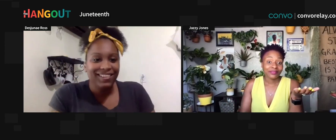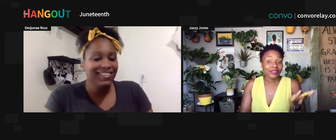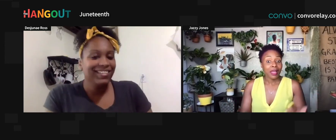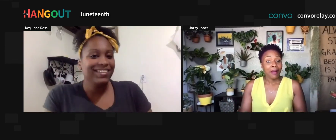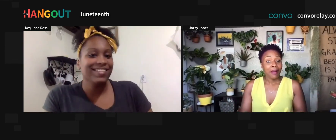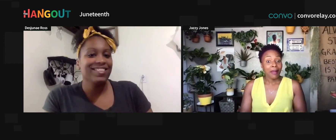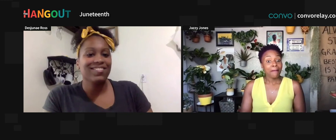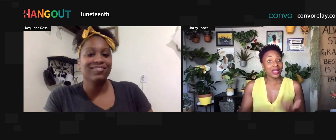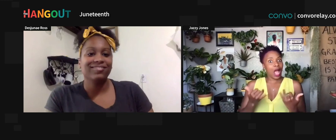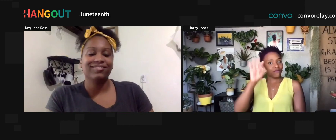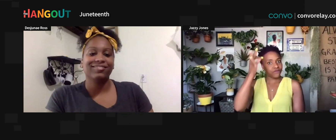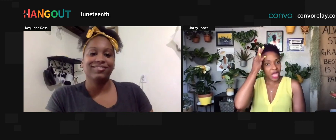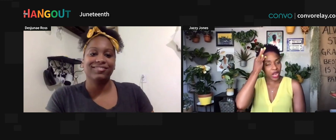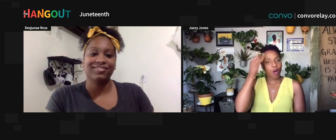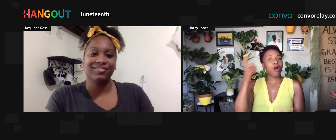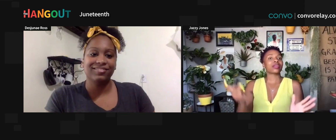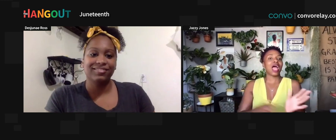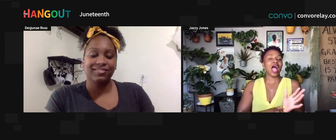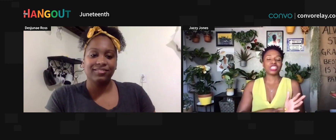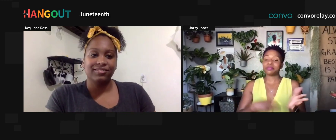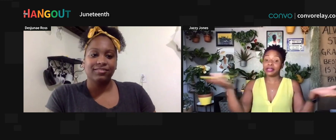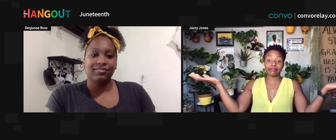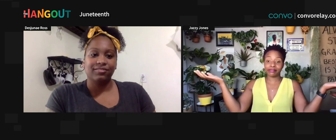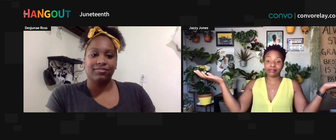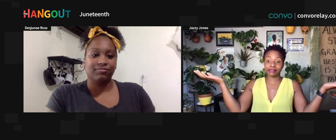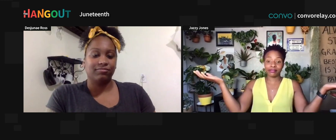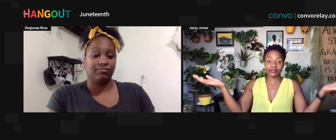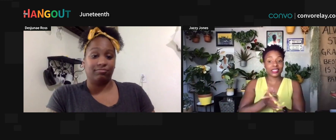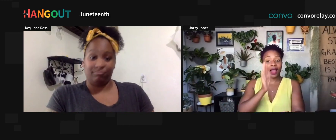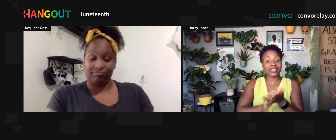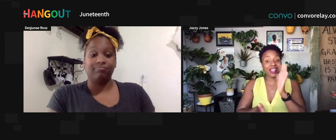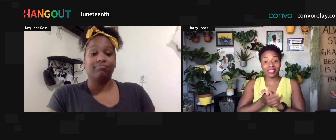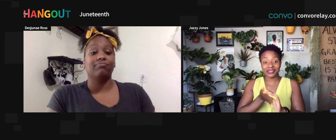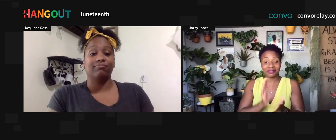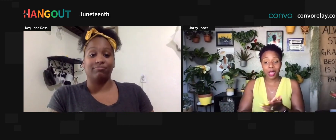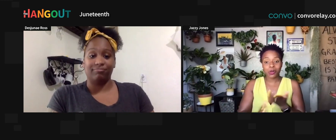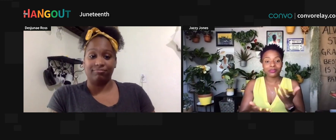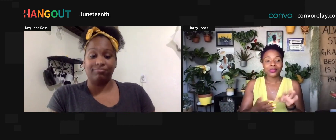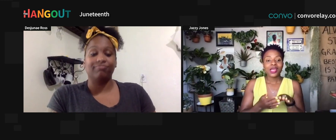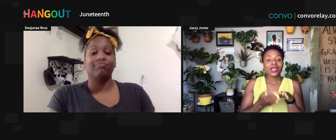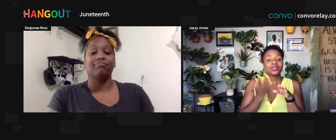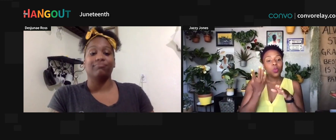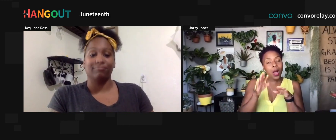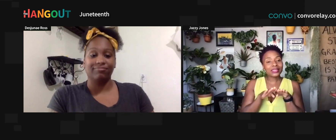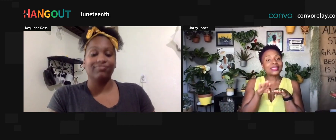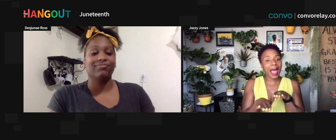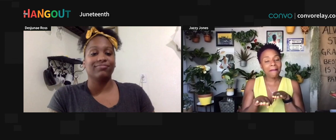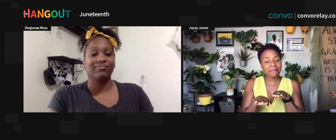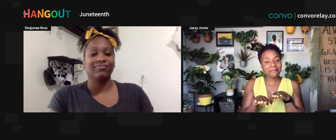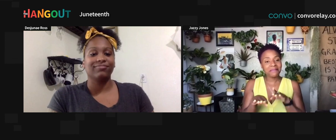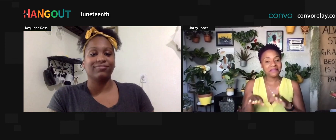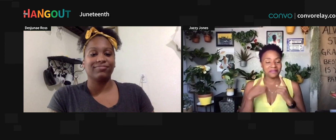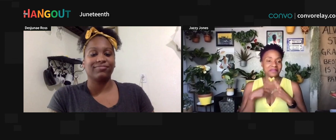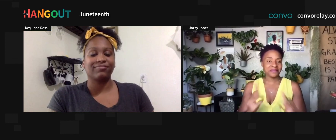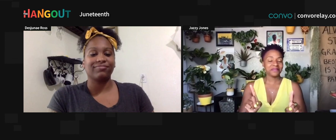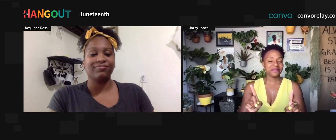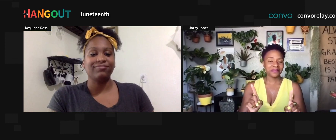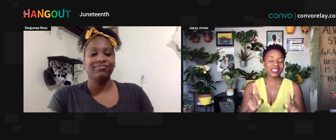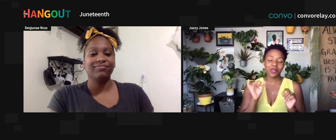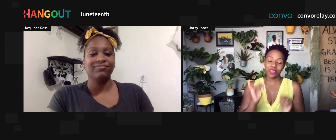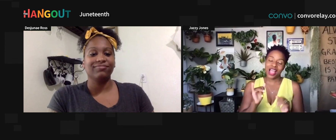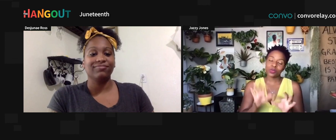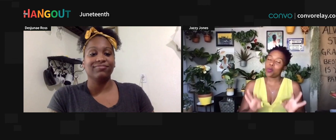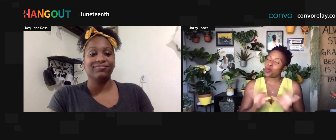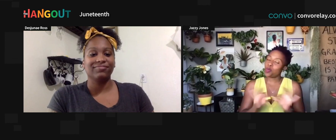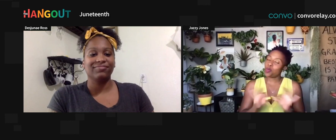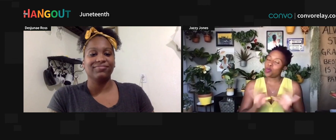now, South Dakota. What are you doing? South Dakota. If the feds recognize it, it's a done deal. So take